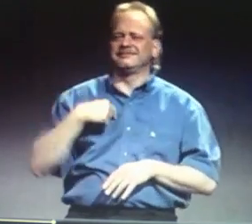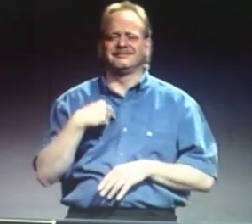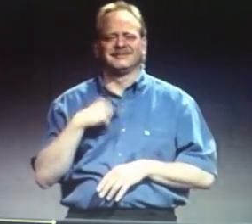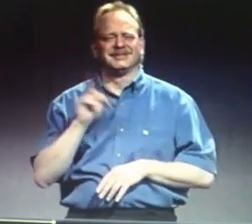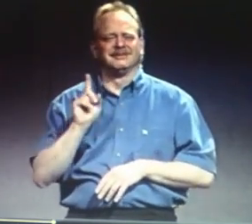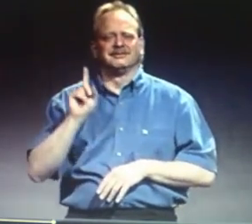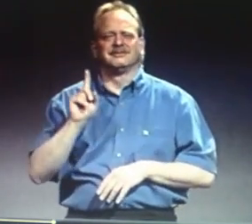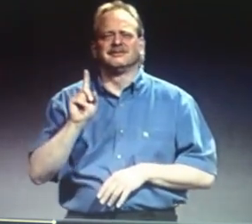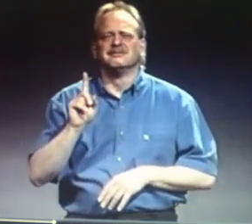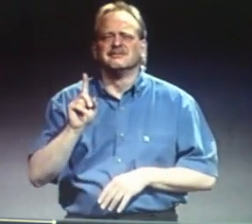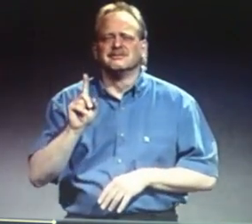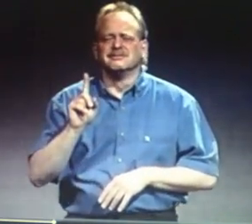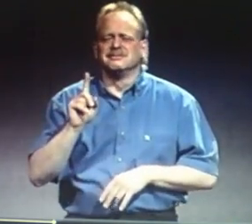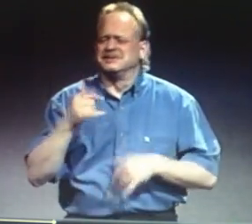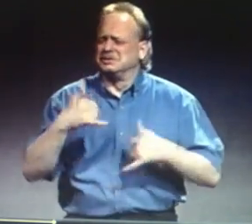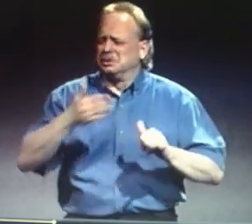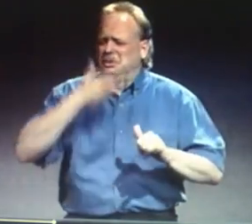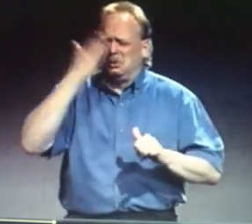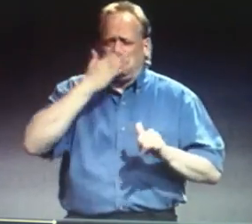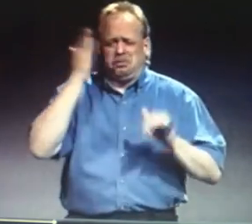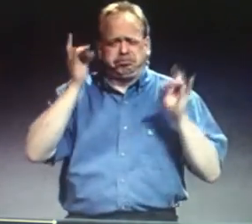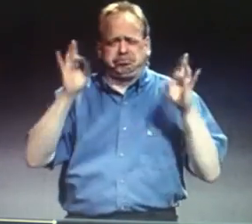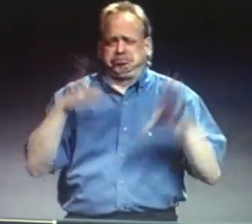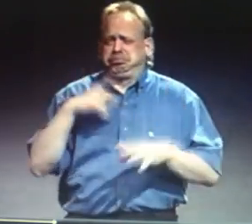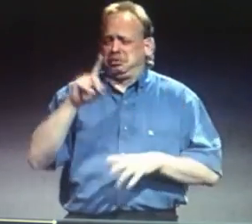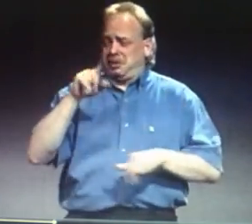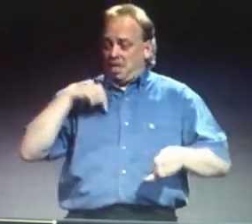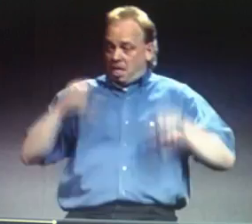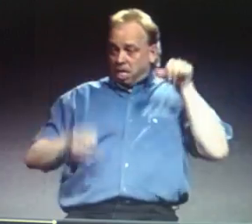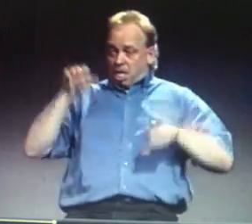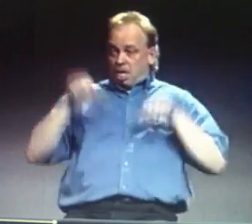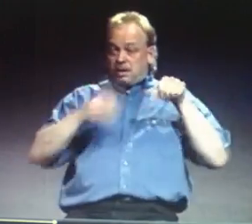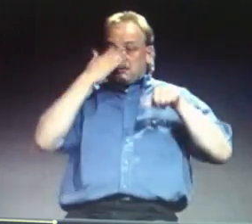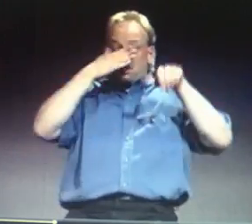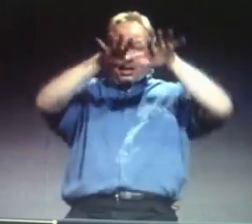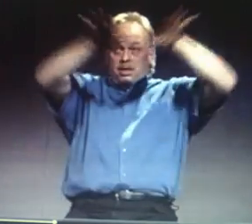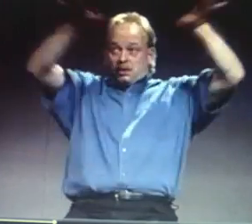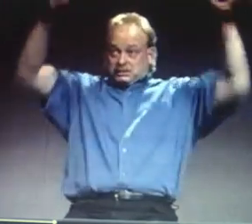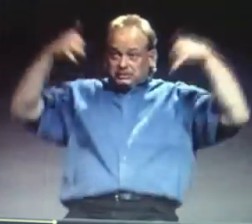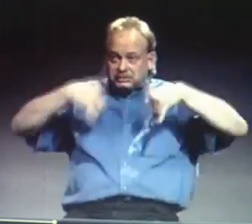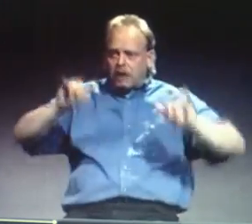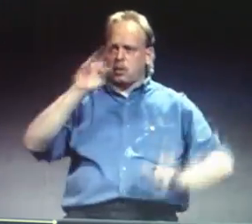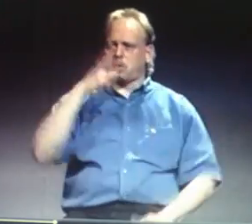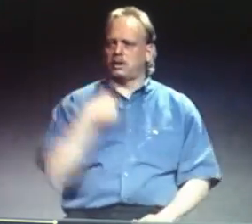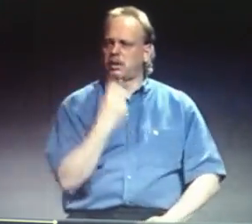waiting. They're like, come on back. Smell was terrible.